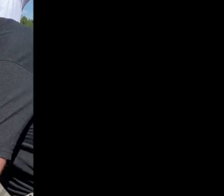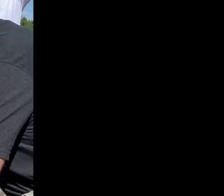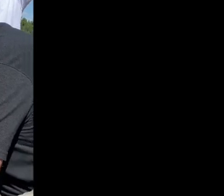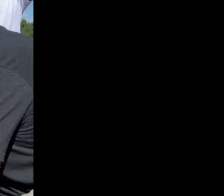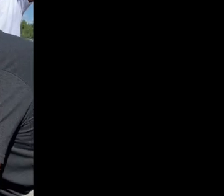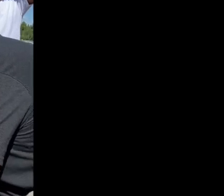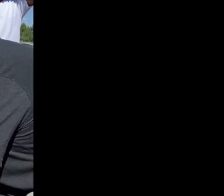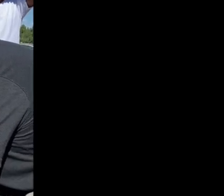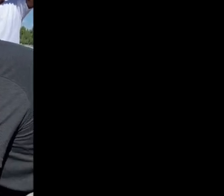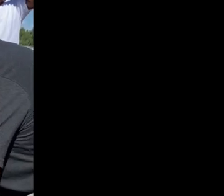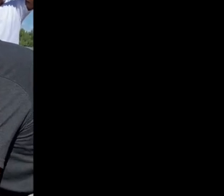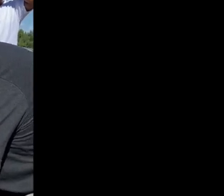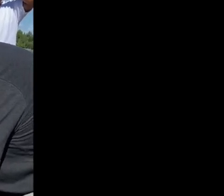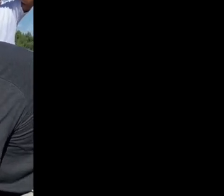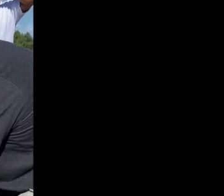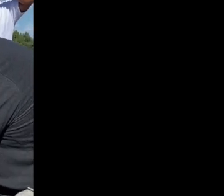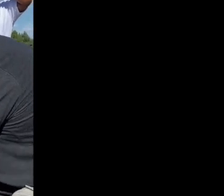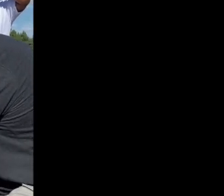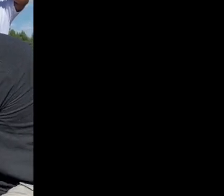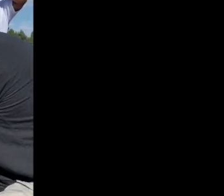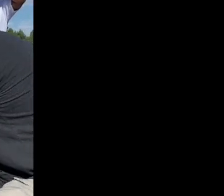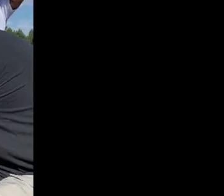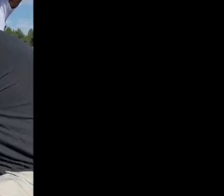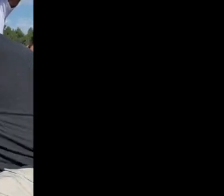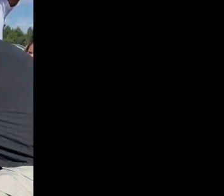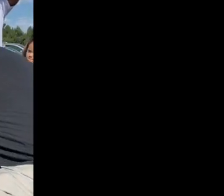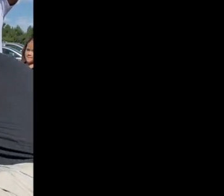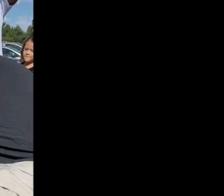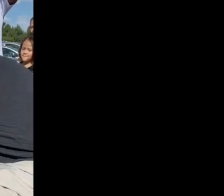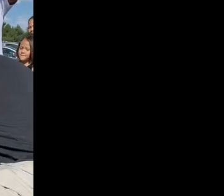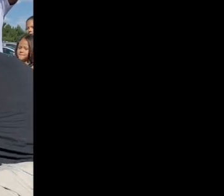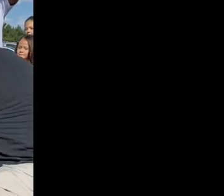we now baptize you in the name of the Father and the Son and the Holy Spirit.